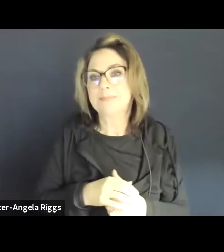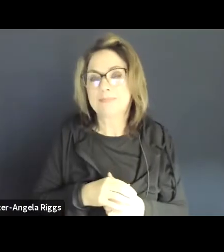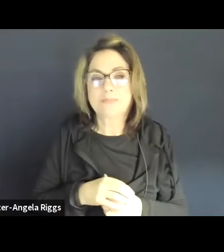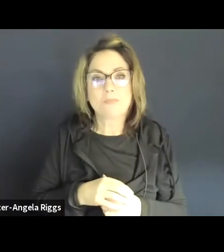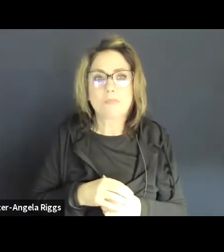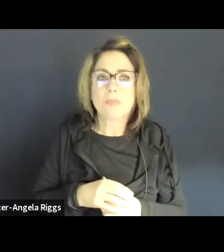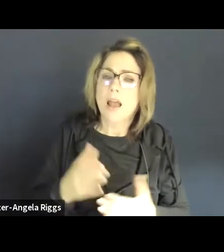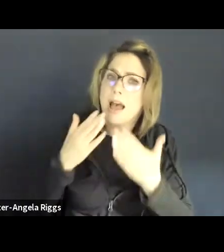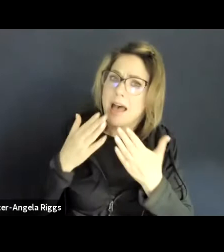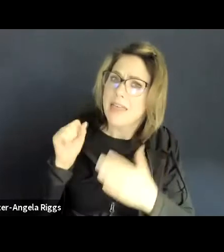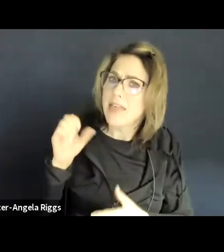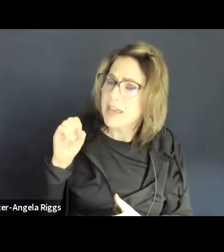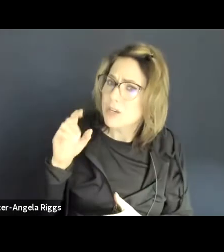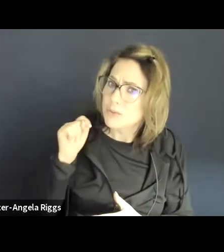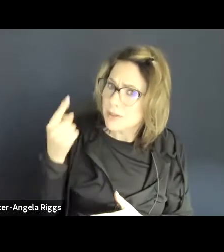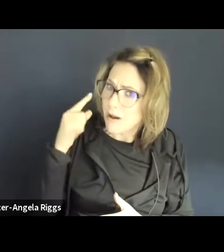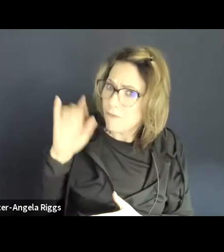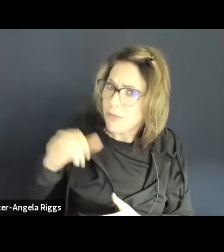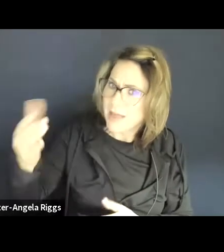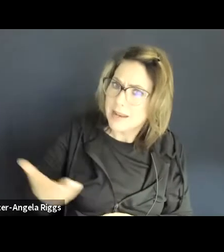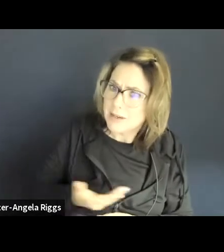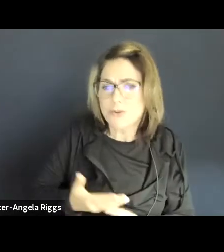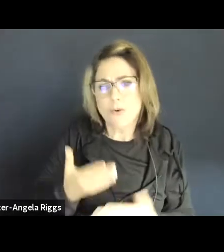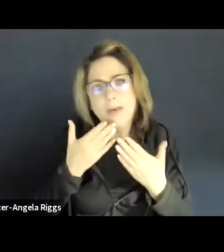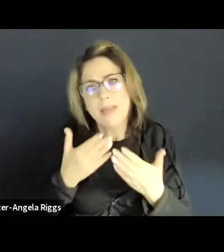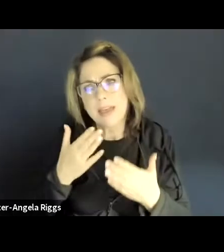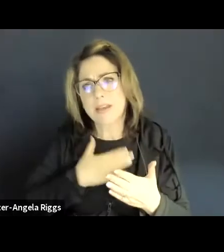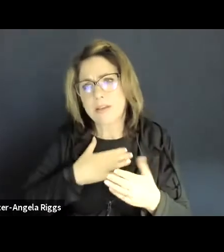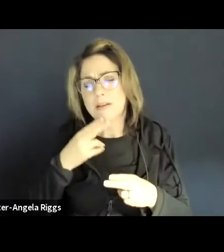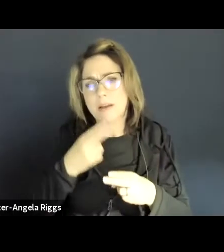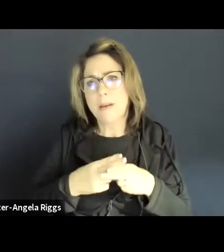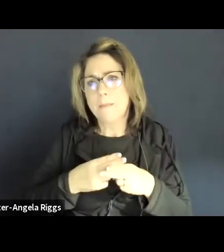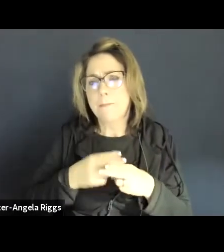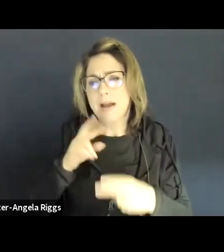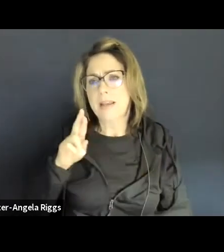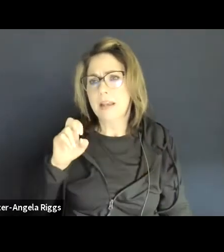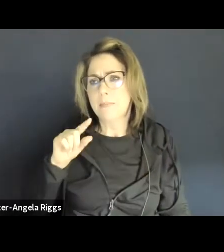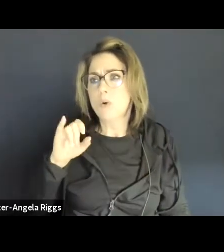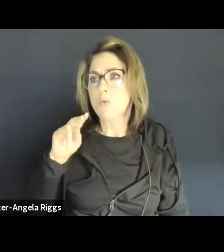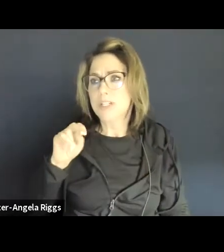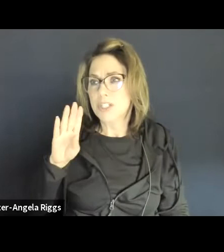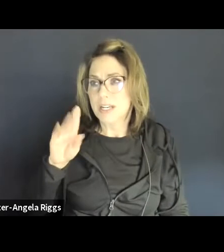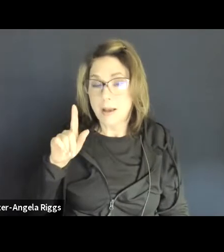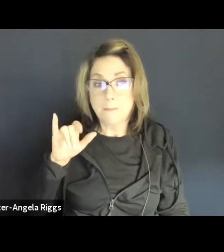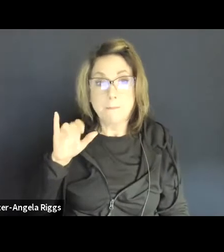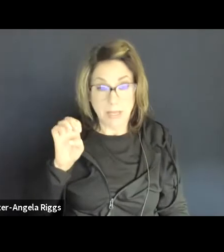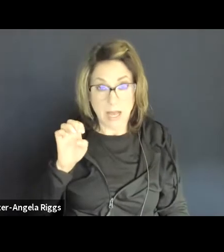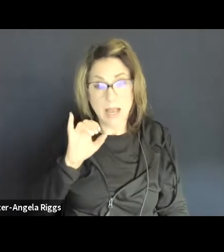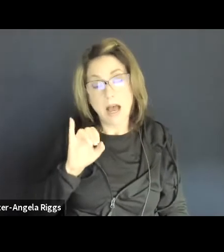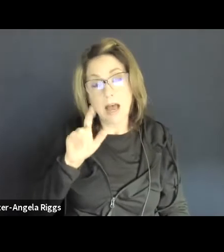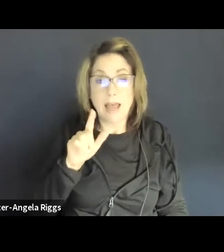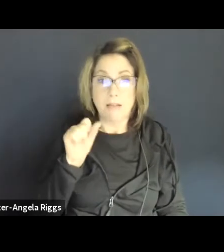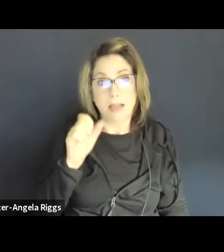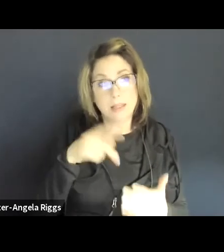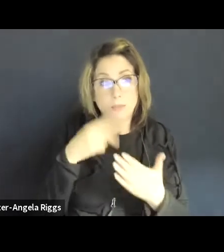Thank you, Scott, so much for that introduction. Hello, my name is Regina Bly, and I am an ILS program